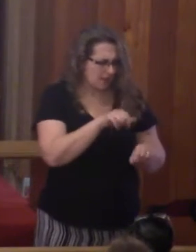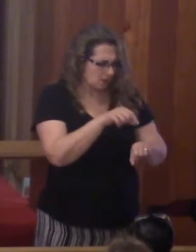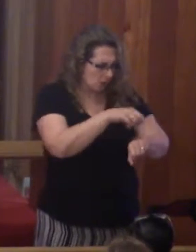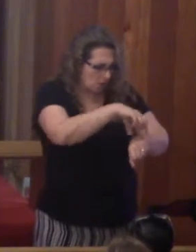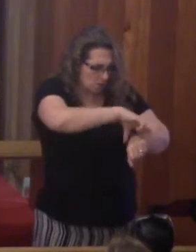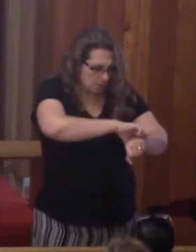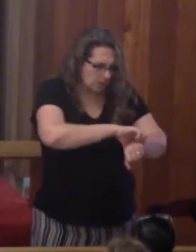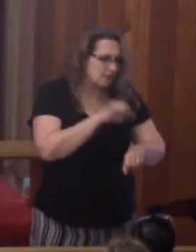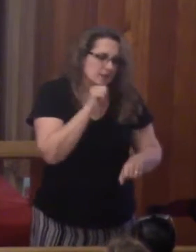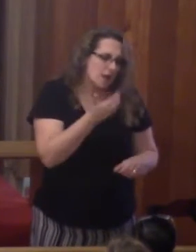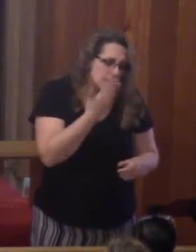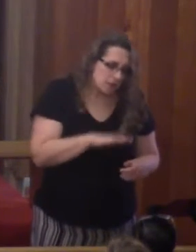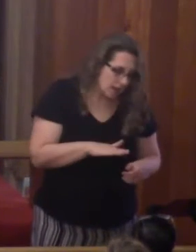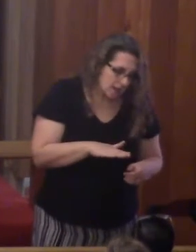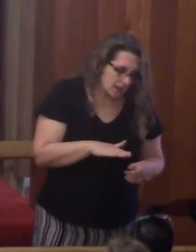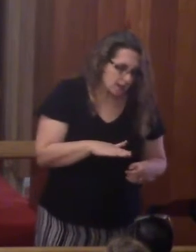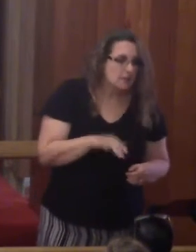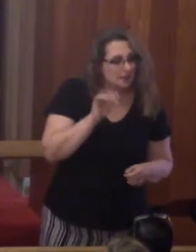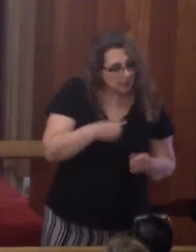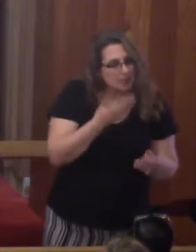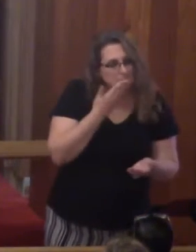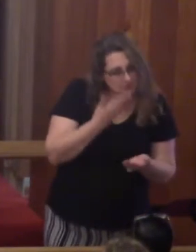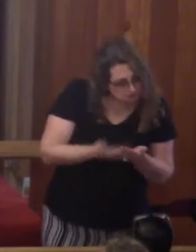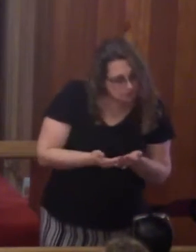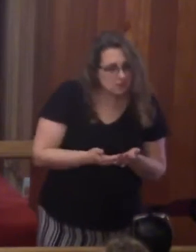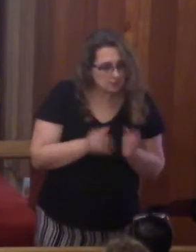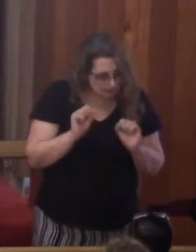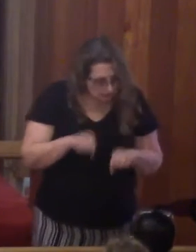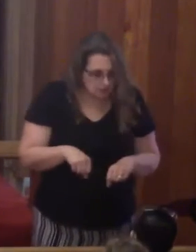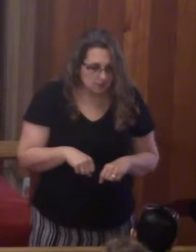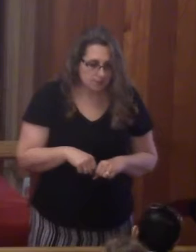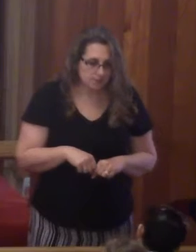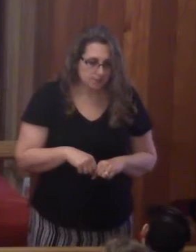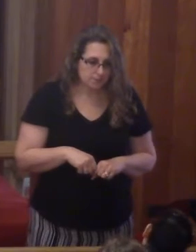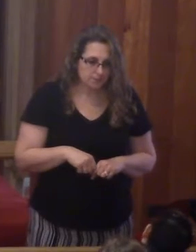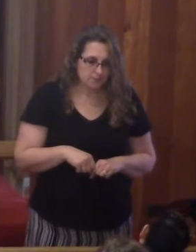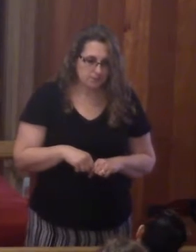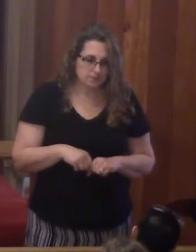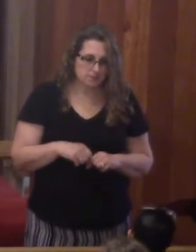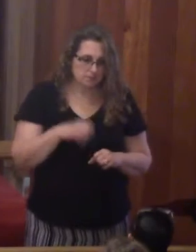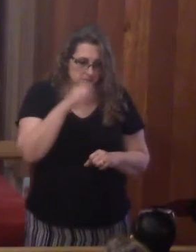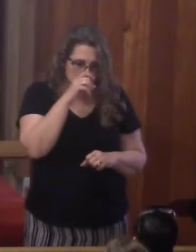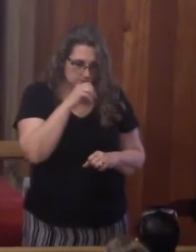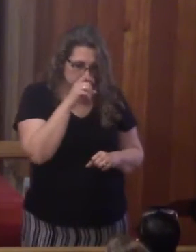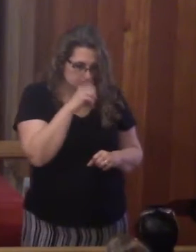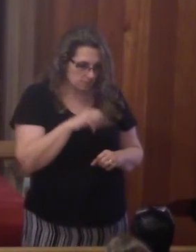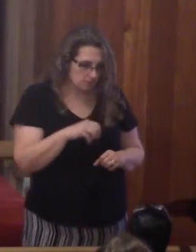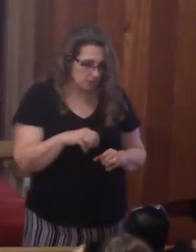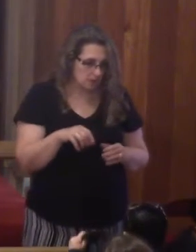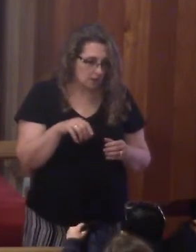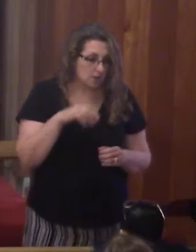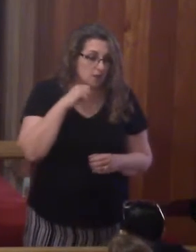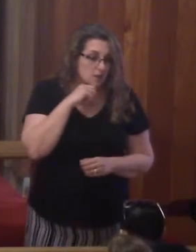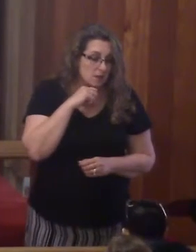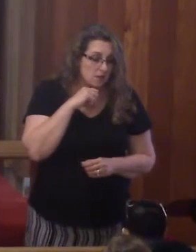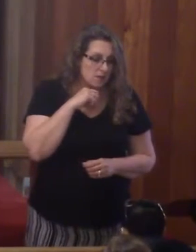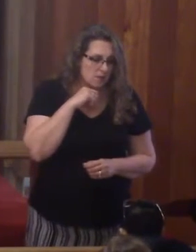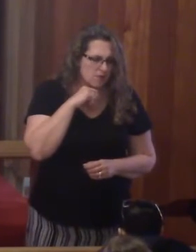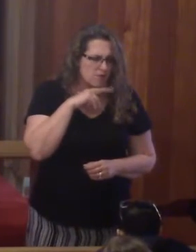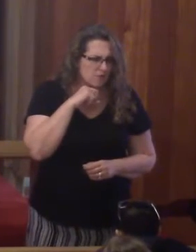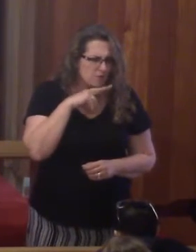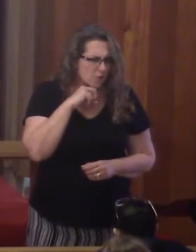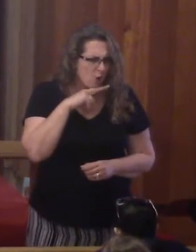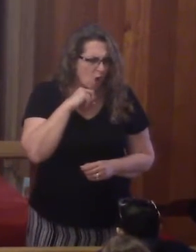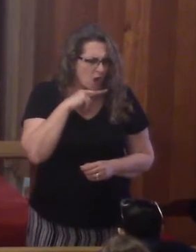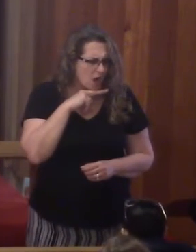Pastor Daniels told me about another one right after my sermon. I wish we had talked about it before the early service. That would have been helpful. But the frog bracelet. Anyone heard of